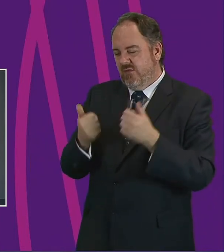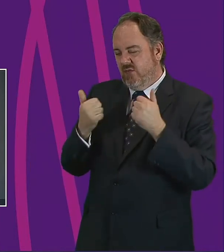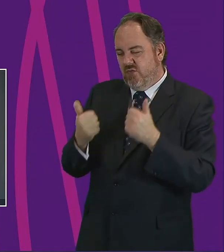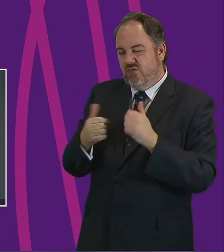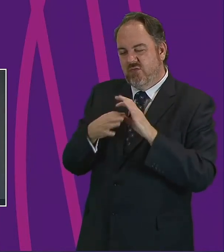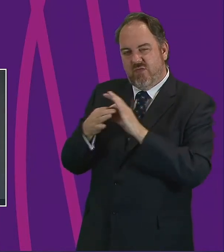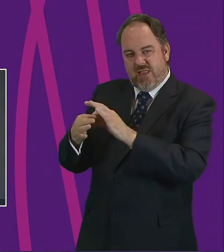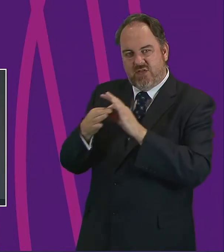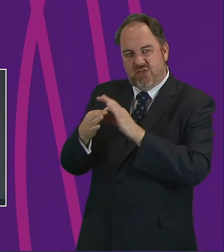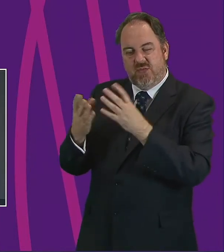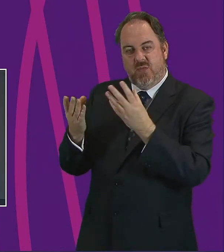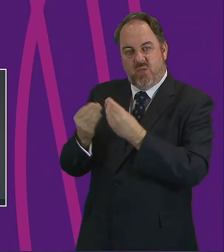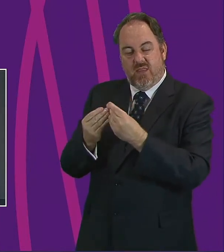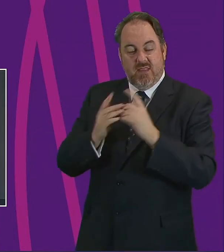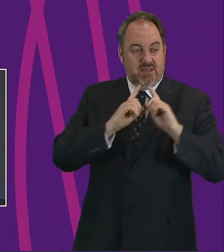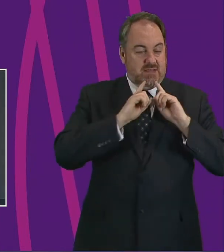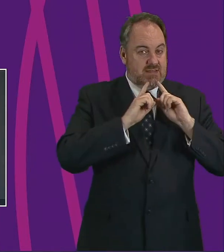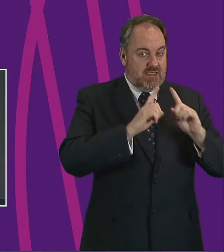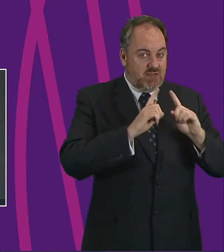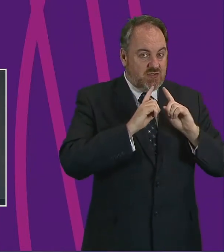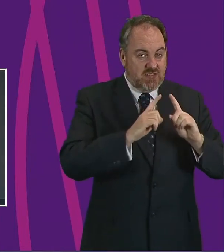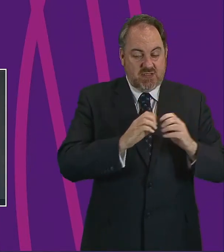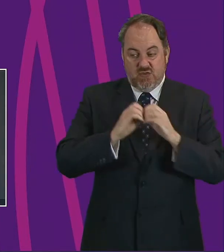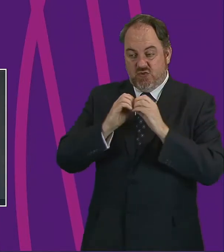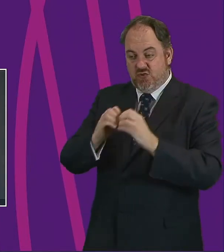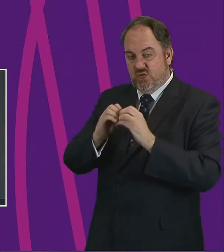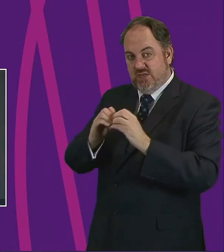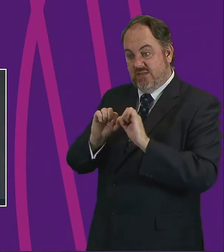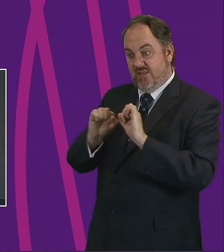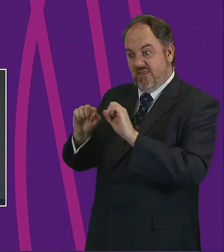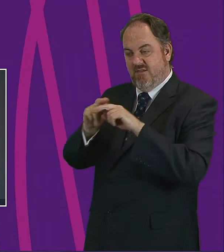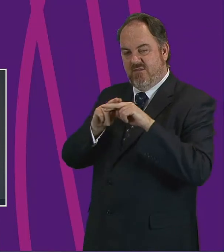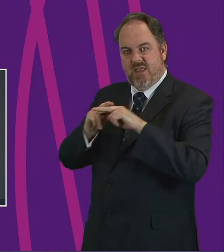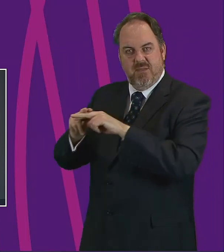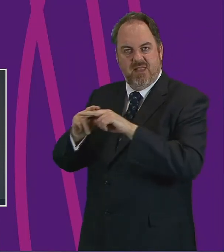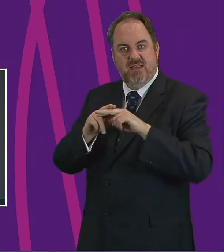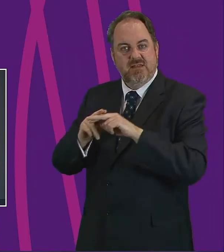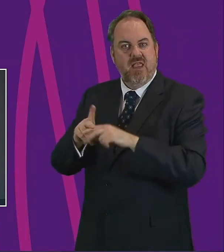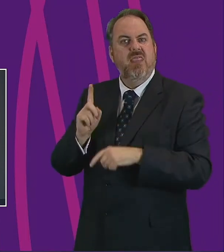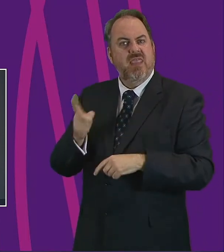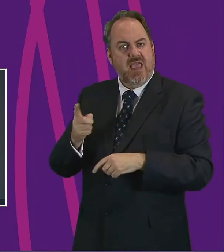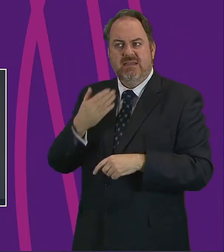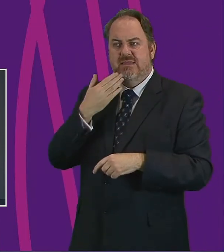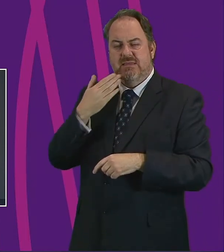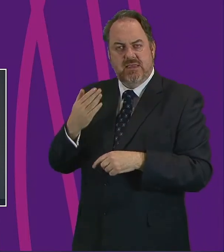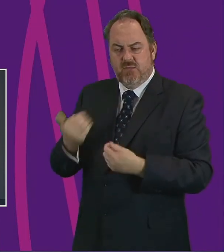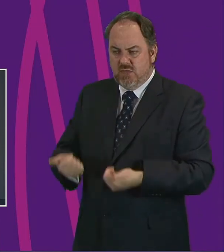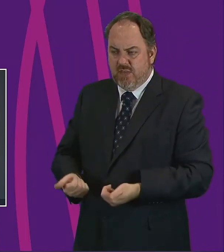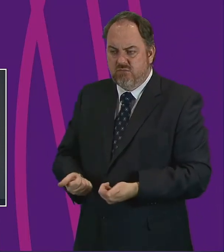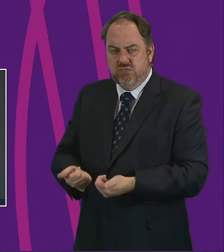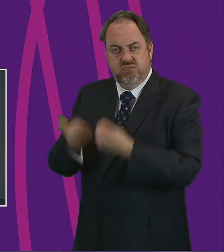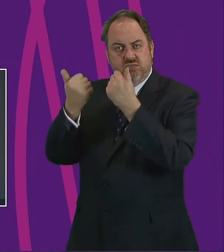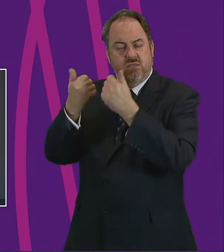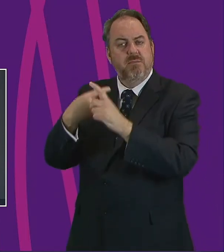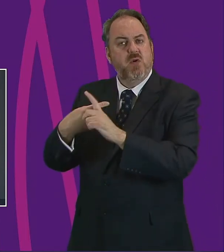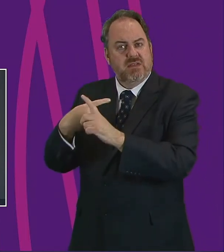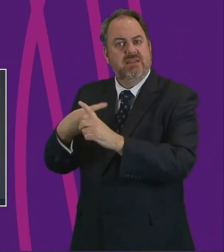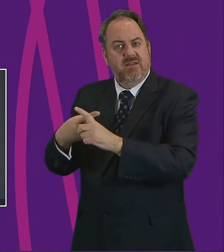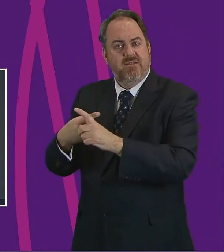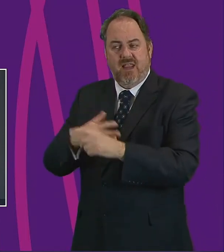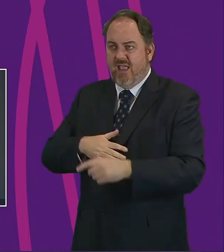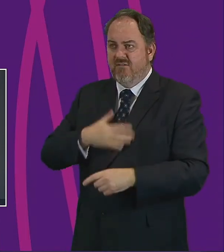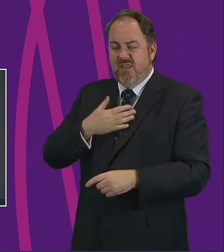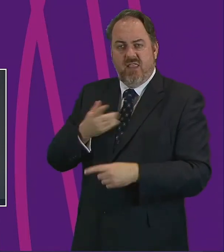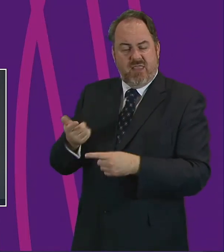families, that is bearing fruit in the context of the current pandemic, and Scottish education is the better for having